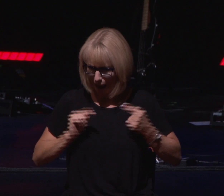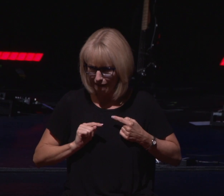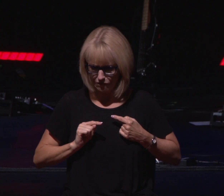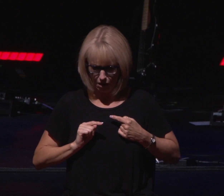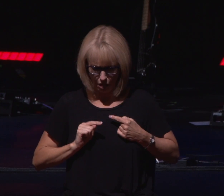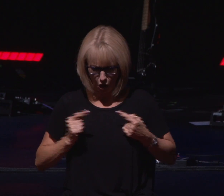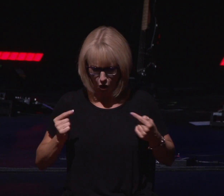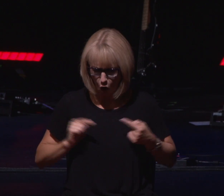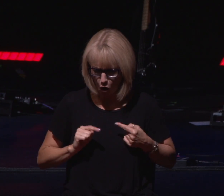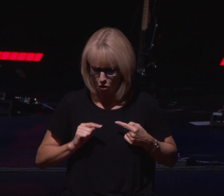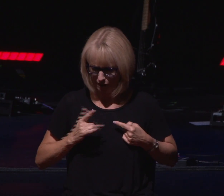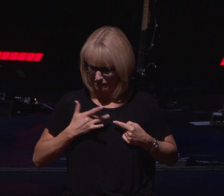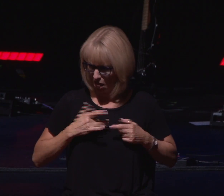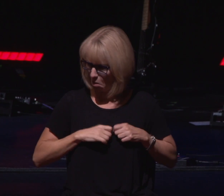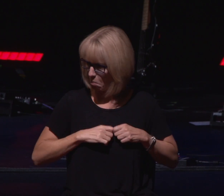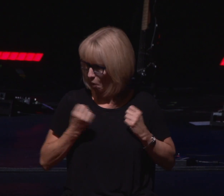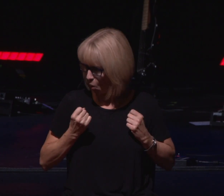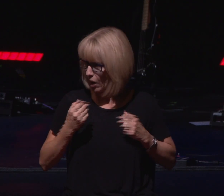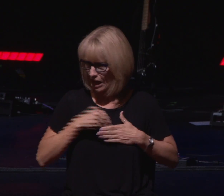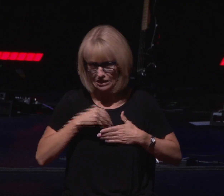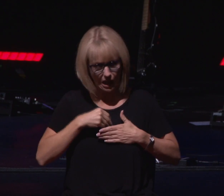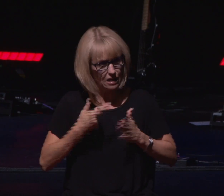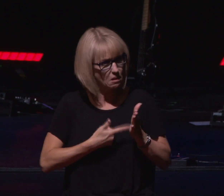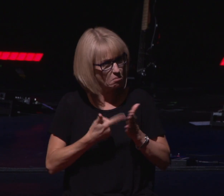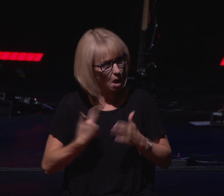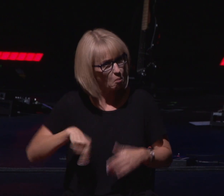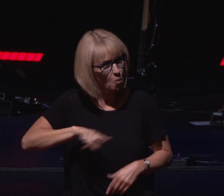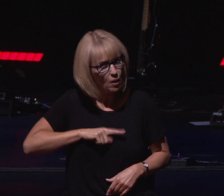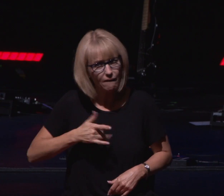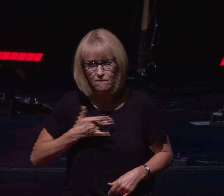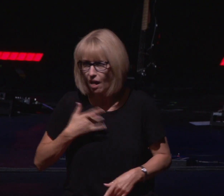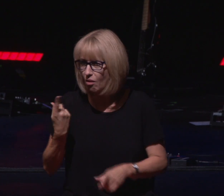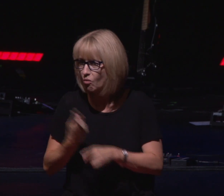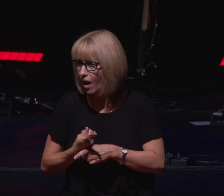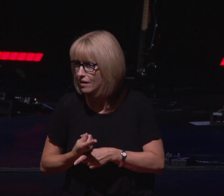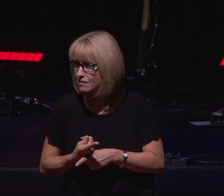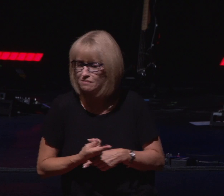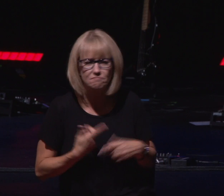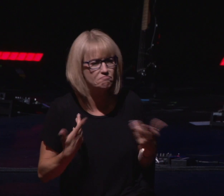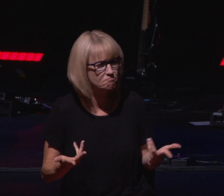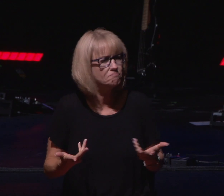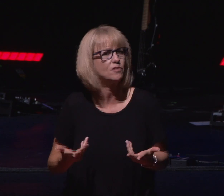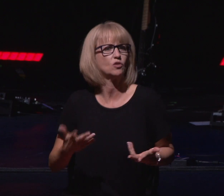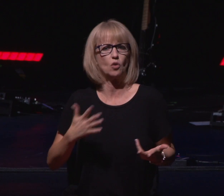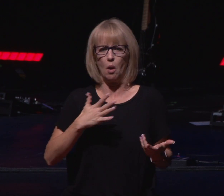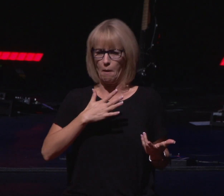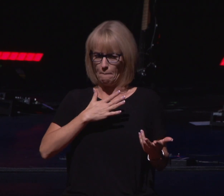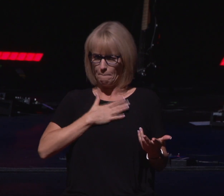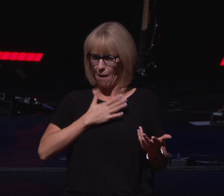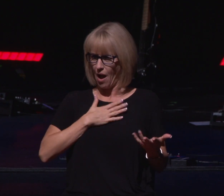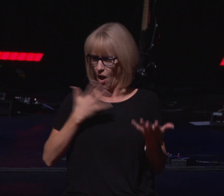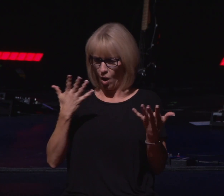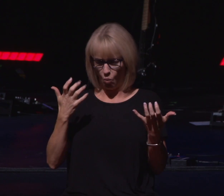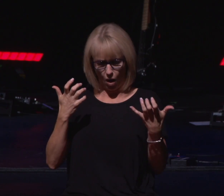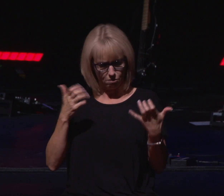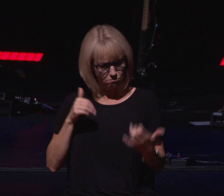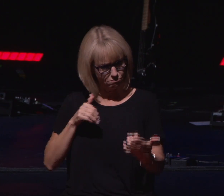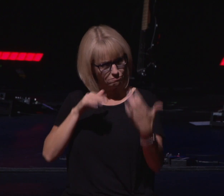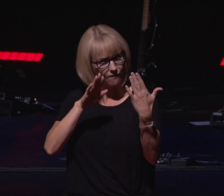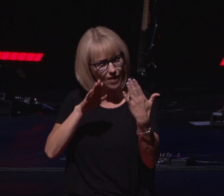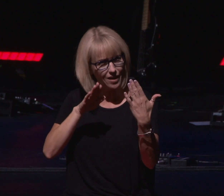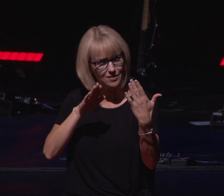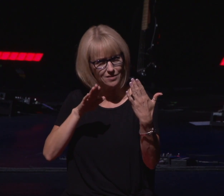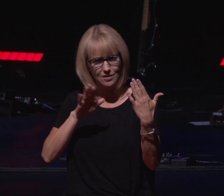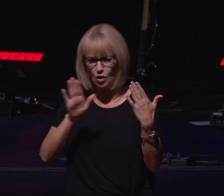just downright broken. And so this series, My Secret Heart, is to address some of those potential areas in each